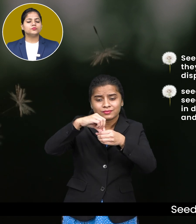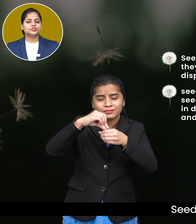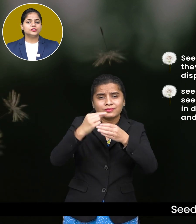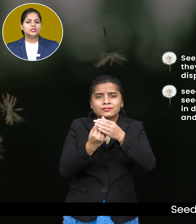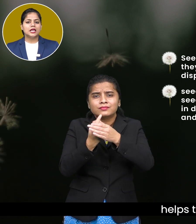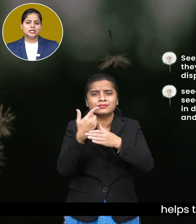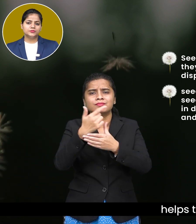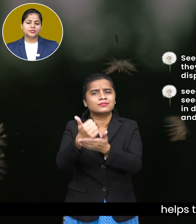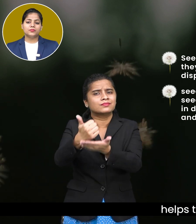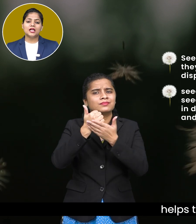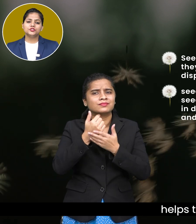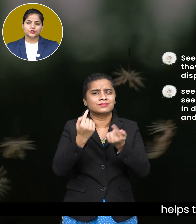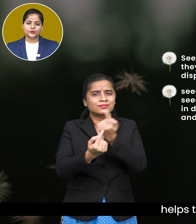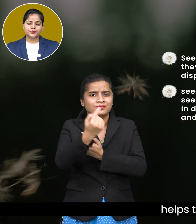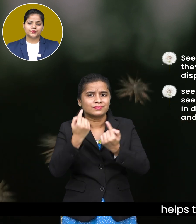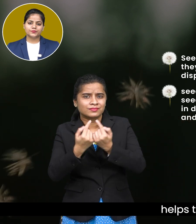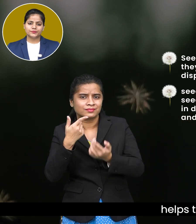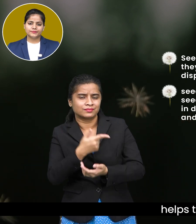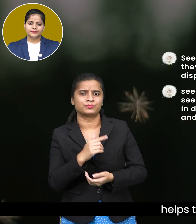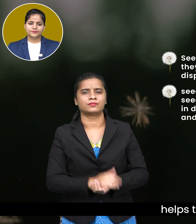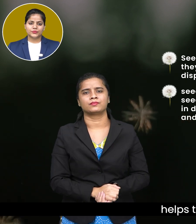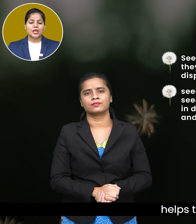Seed dispersal helps the plants to